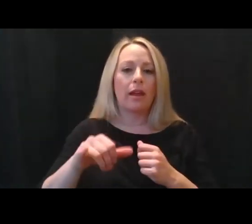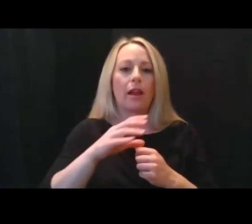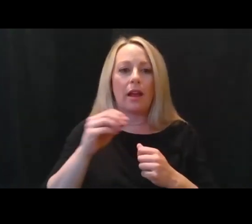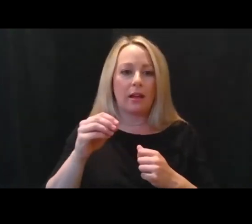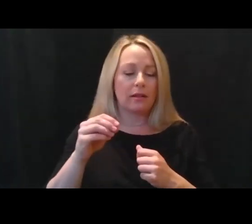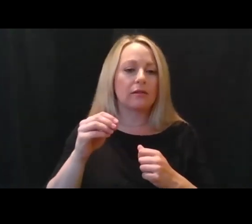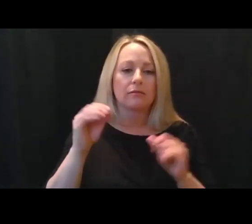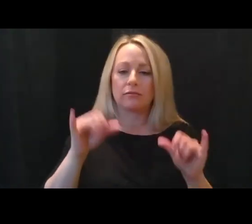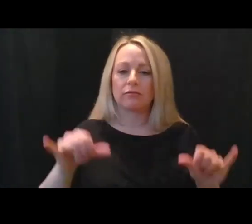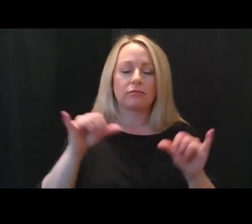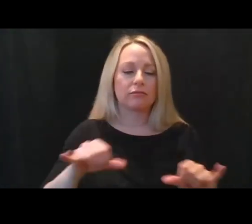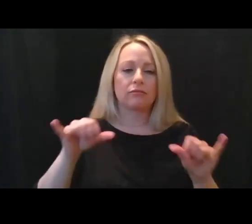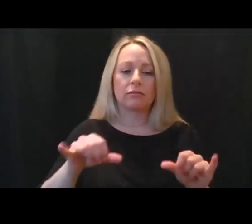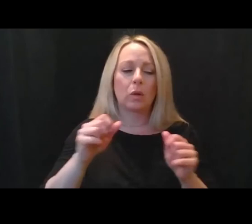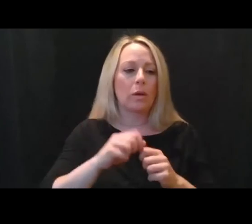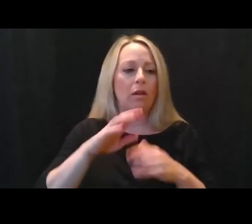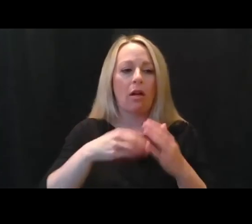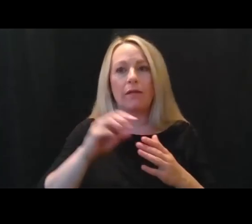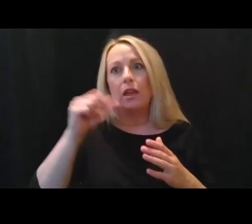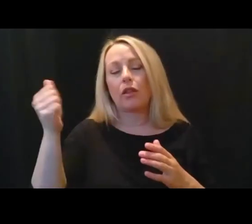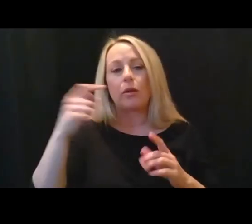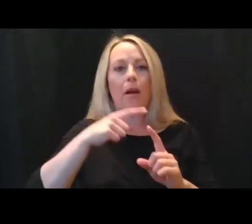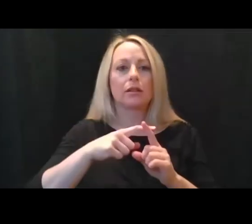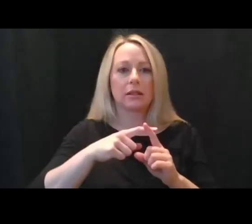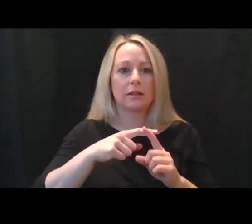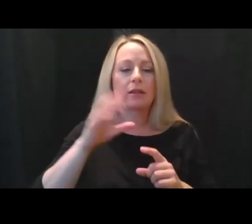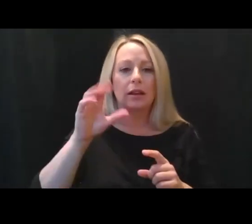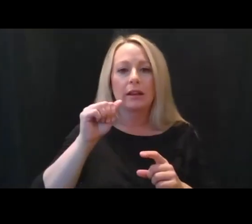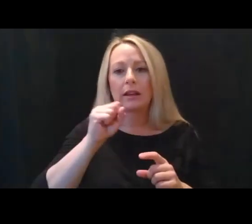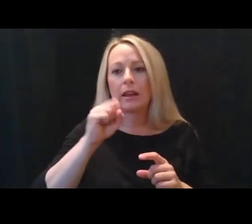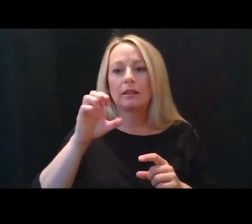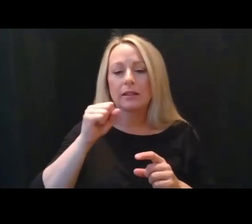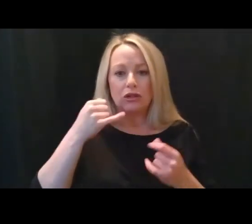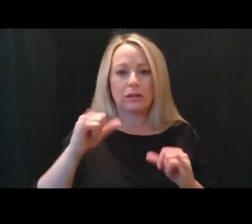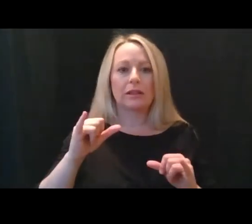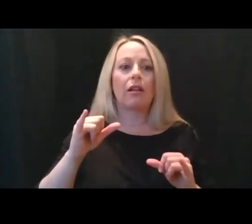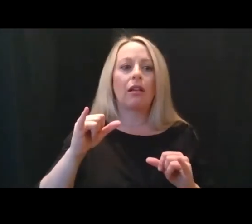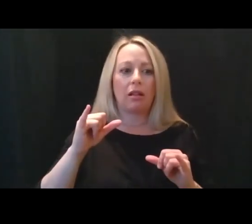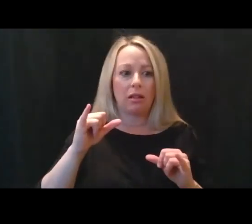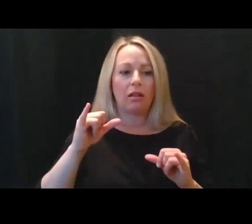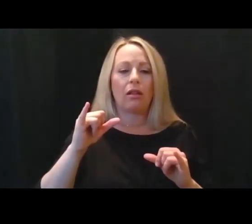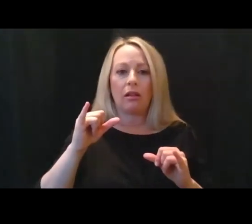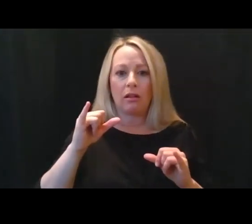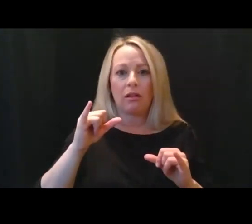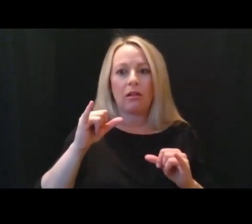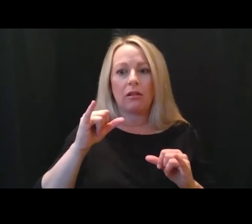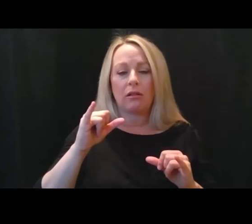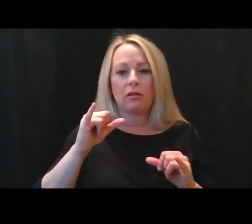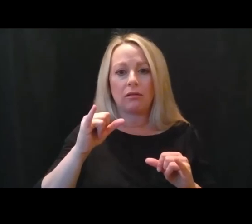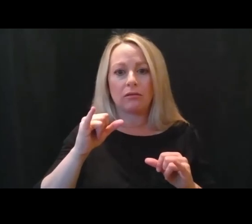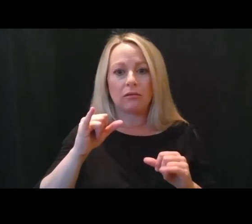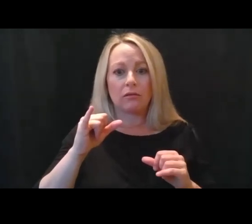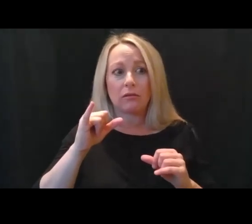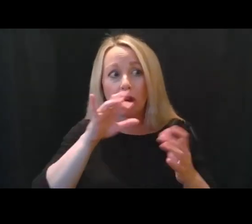do every other positive case. So they are still calling and reaching out and asking the questions of what kind